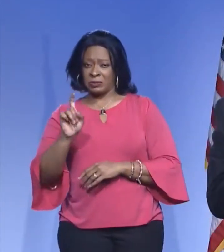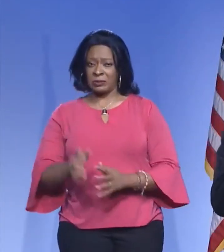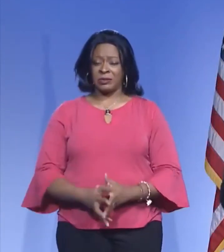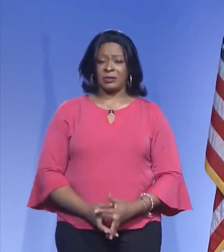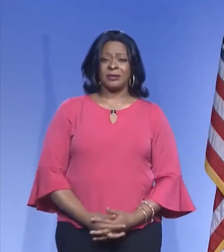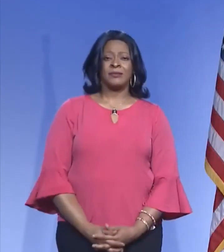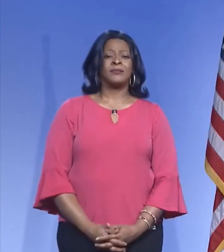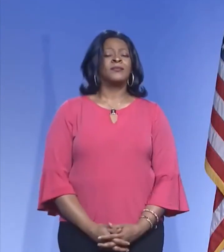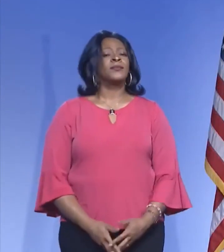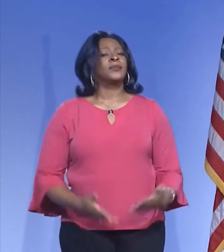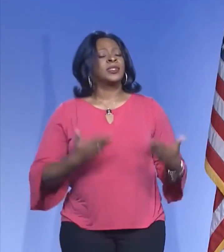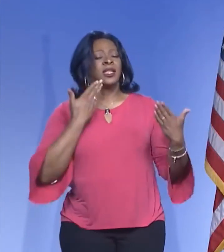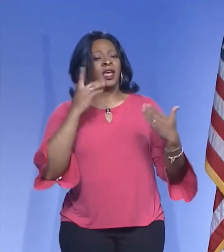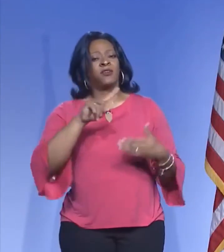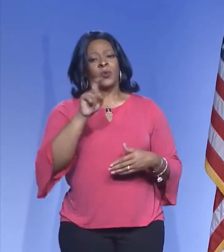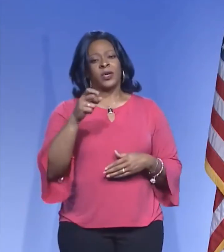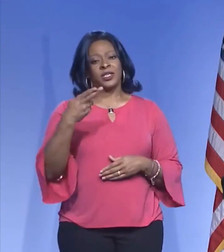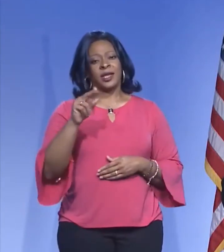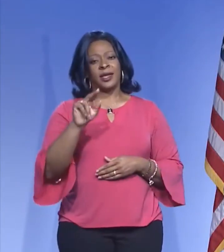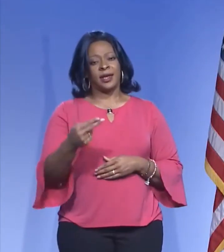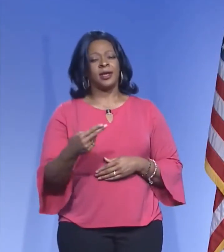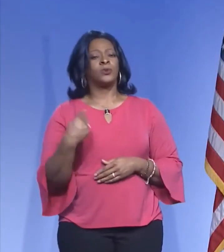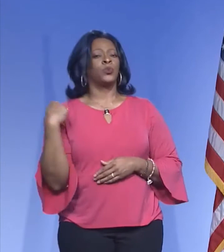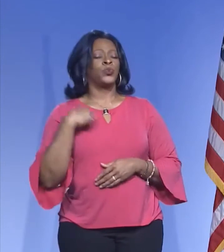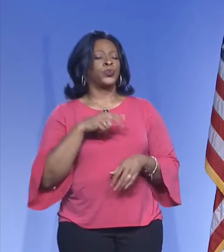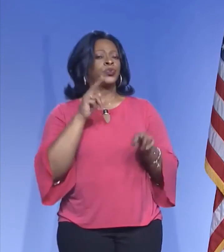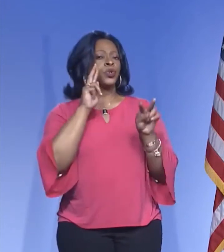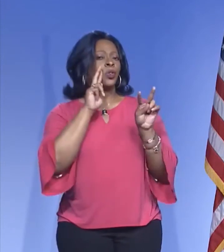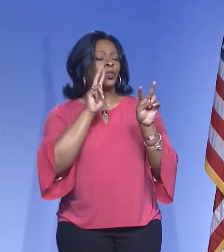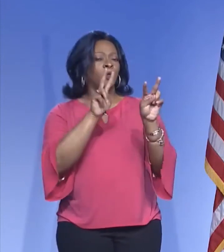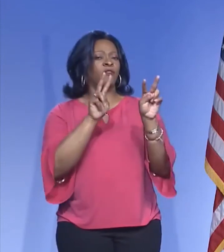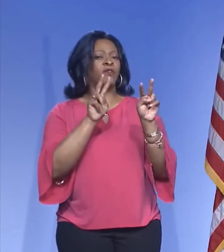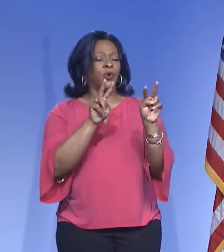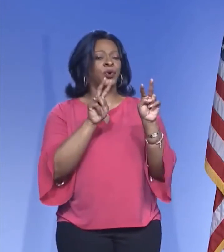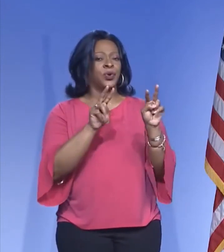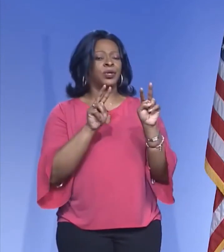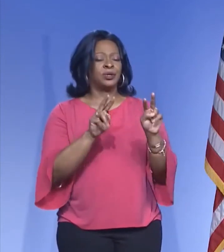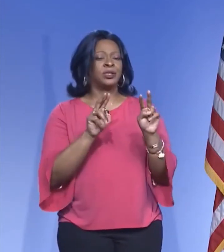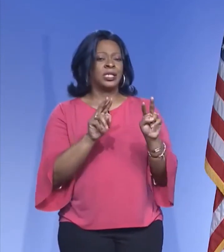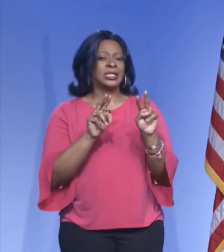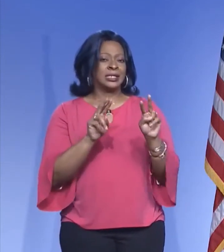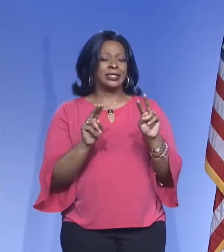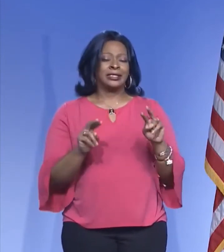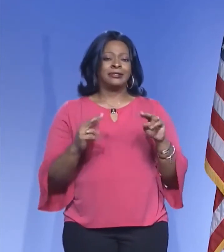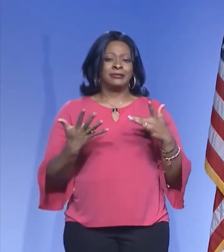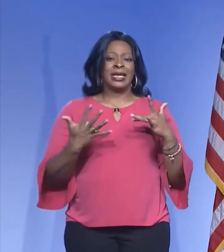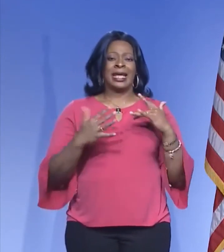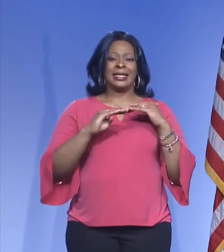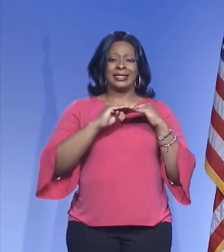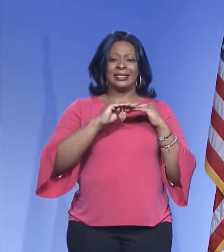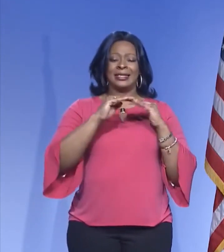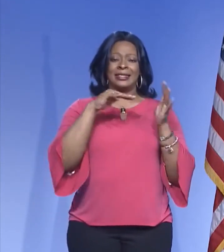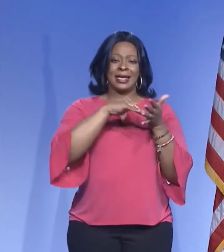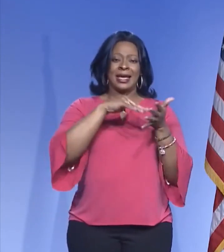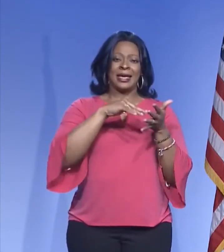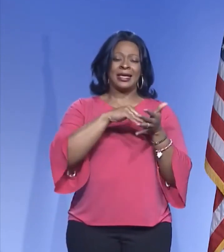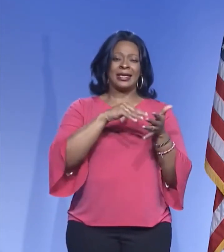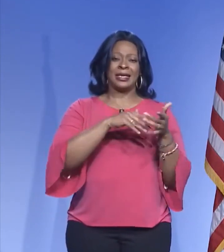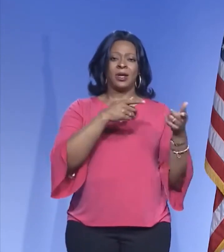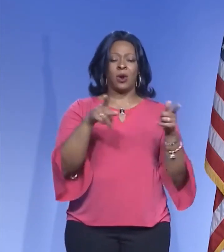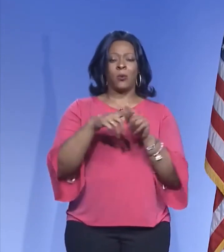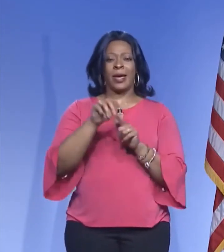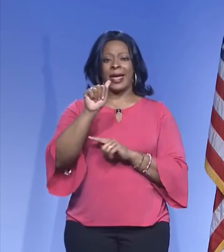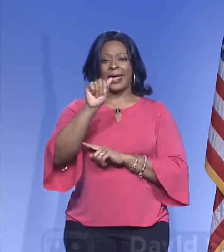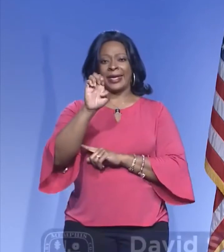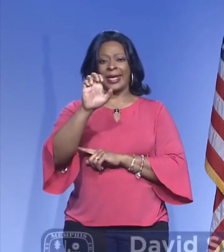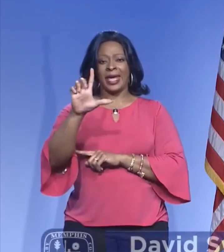Yeah, Hannah, thank you for the question. We're looking forward. There's been a study going on with AEL